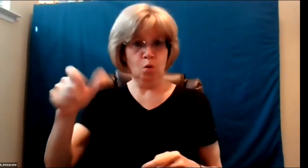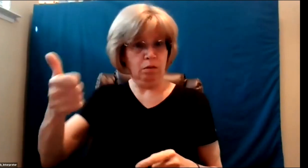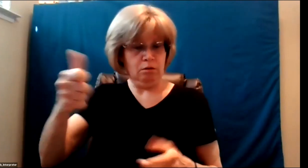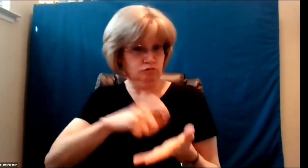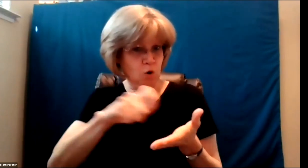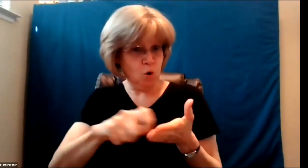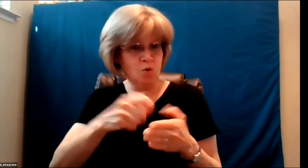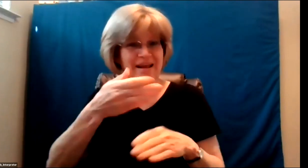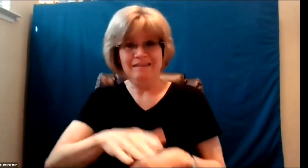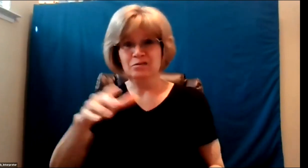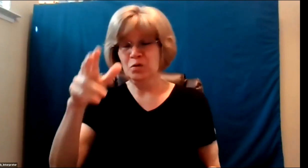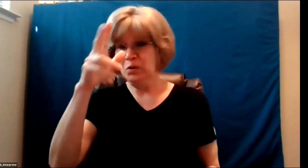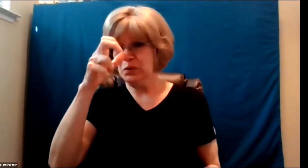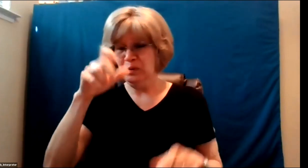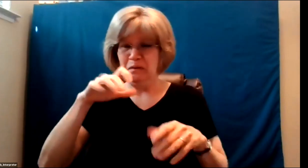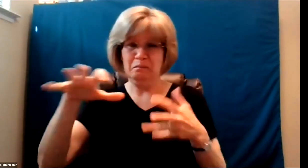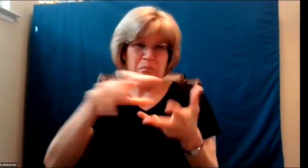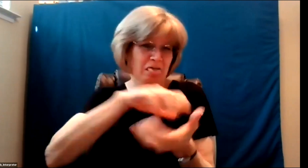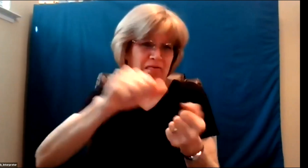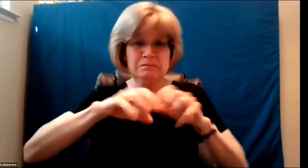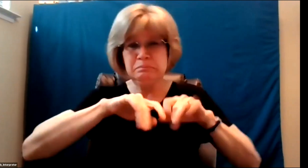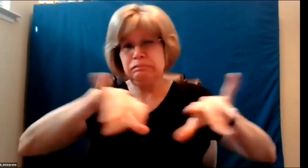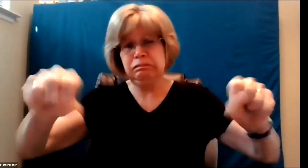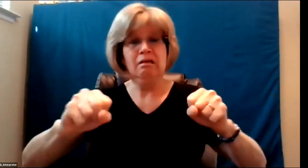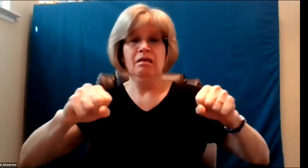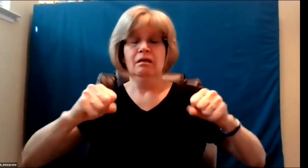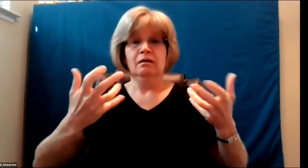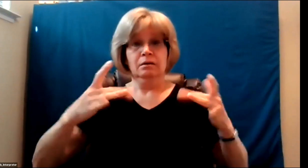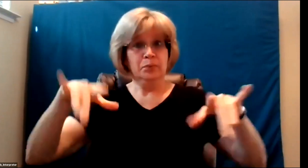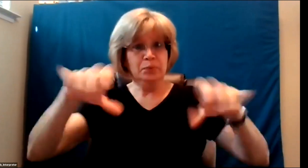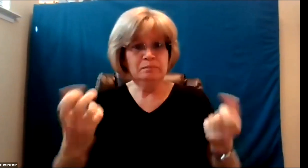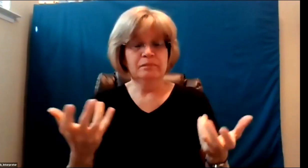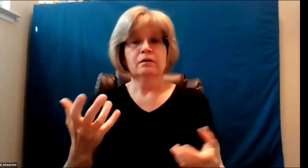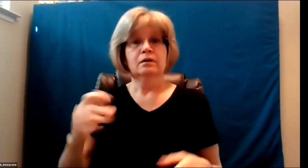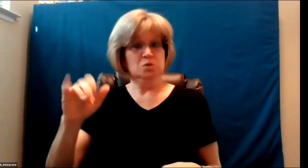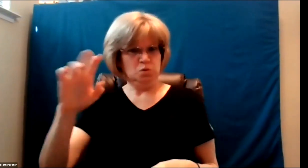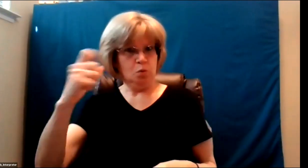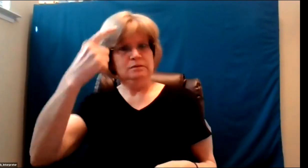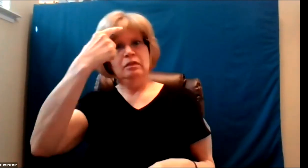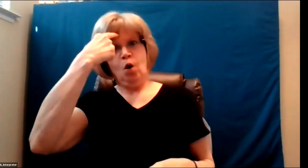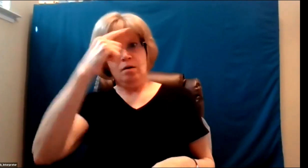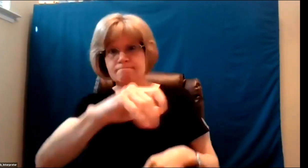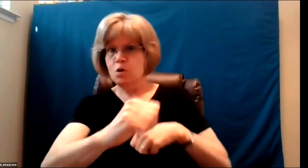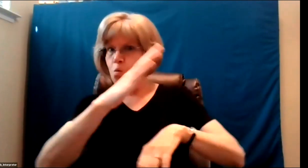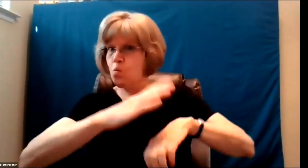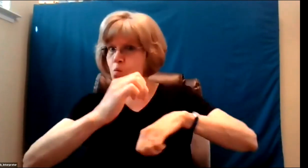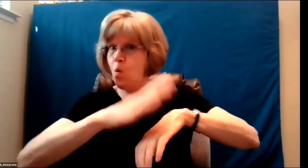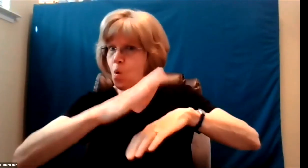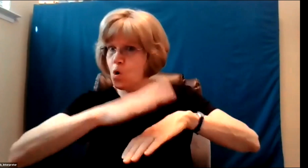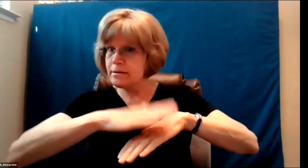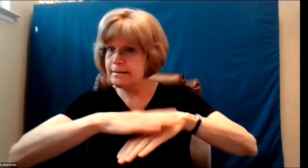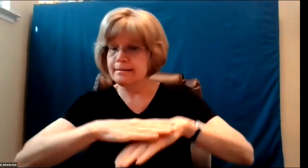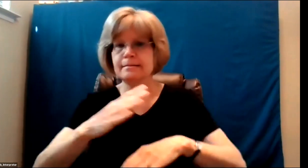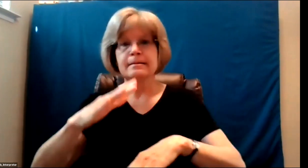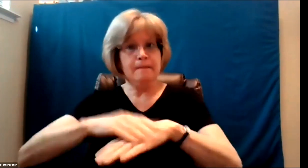after a locust plague devastated the country. He viewed the catastrophe as a dire warning and calls upon people